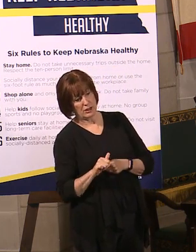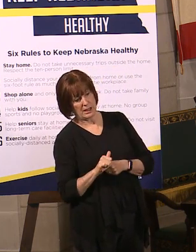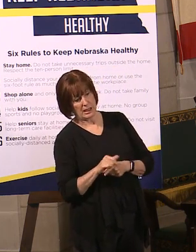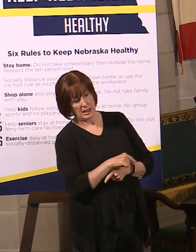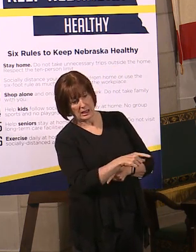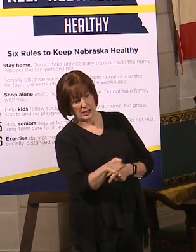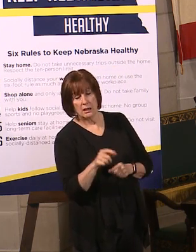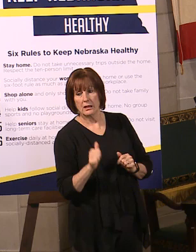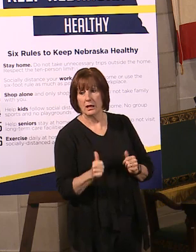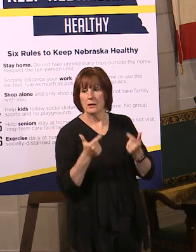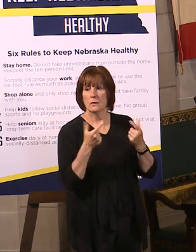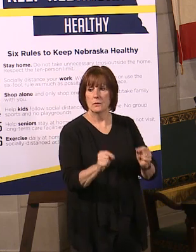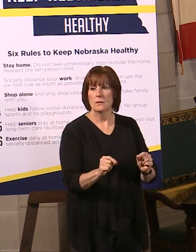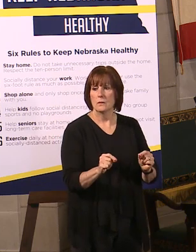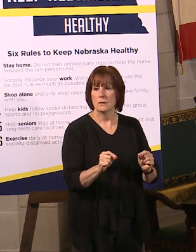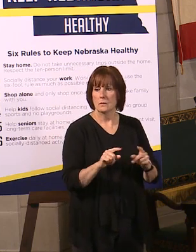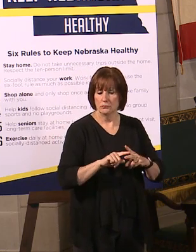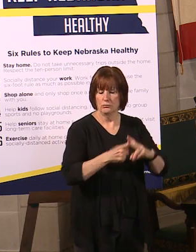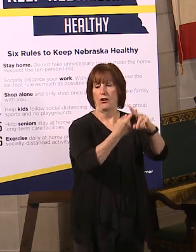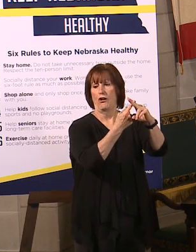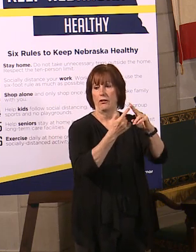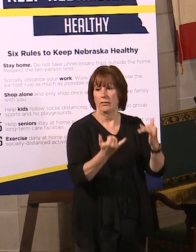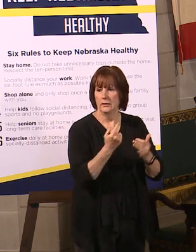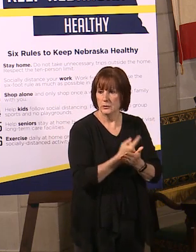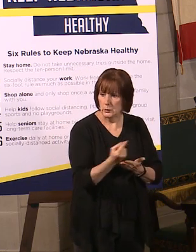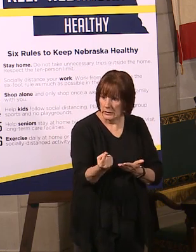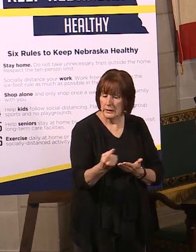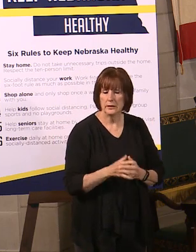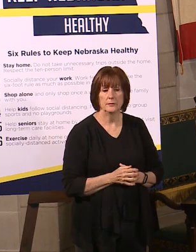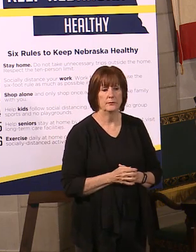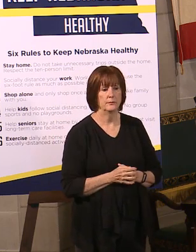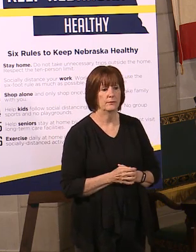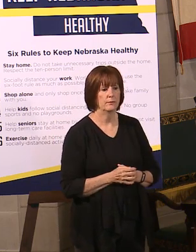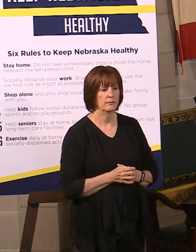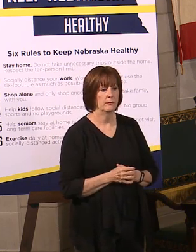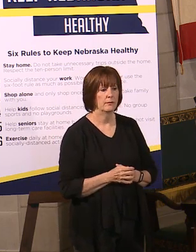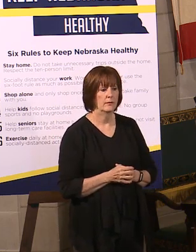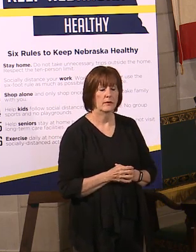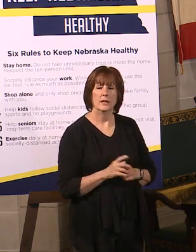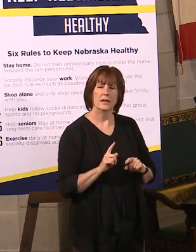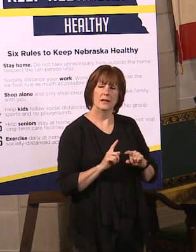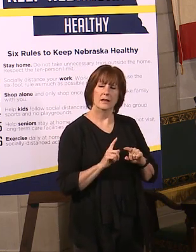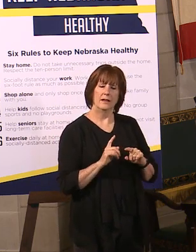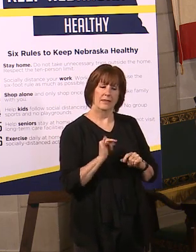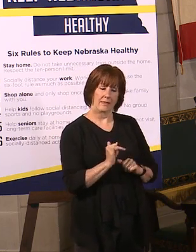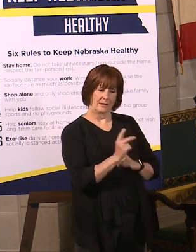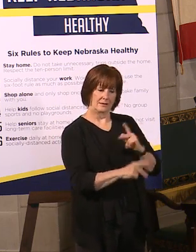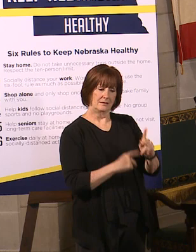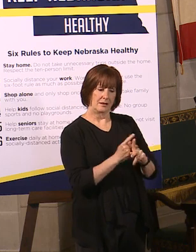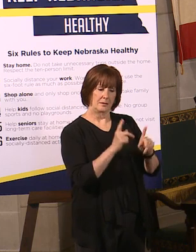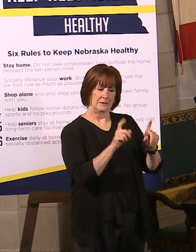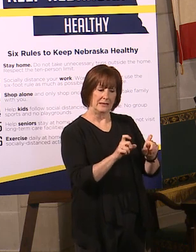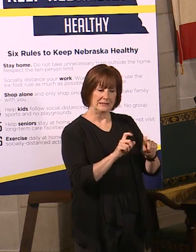could go live this week. And it's a different way of thinking on these particular type of tests.